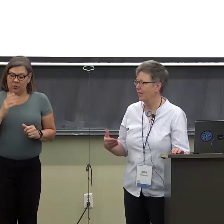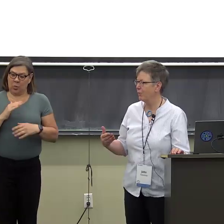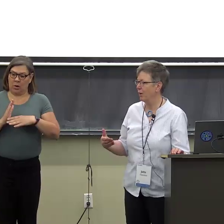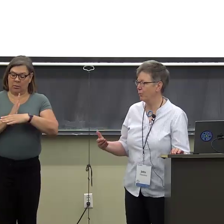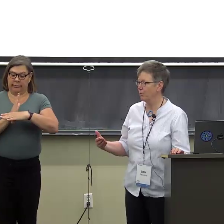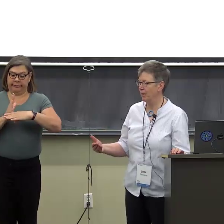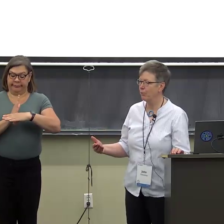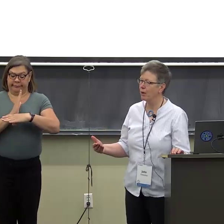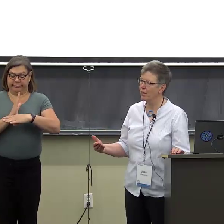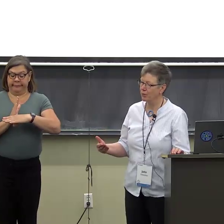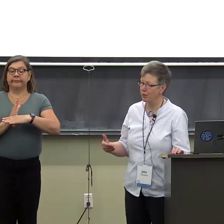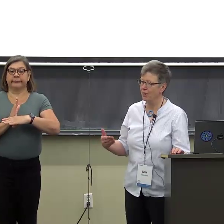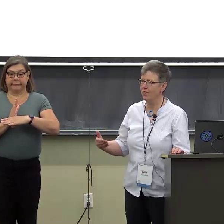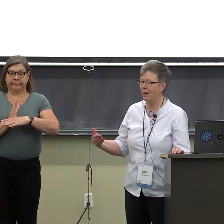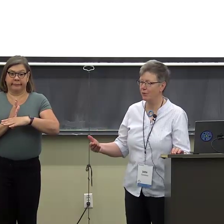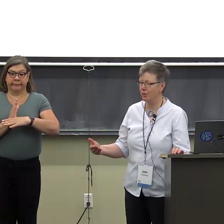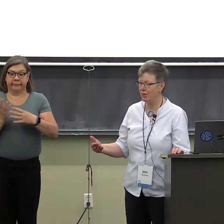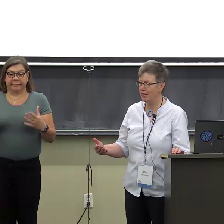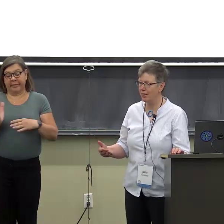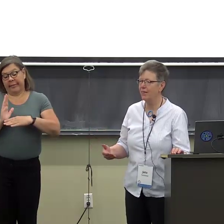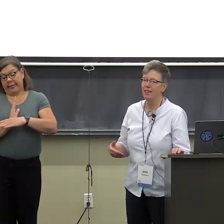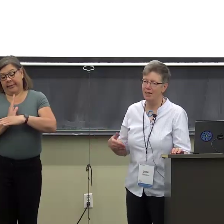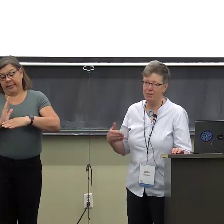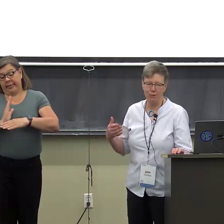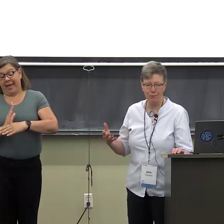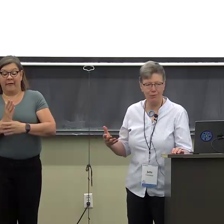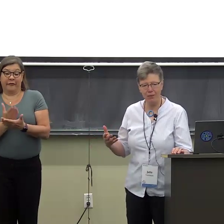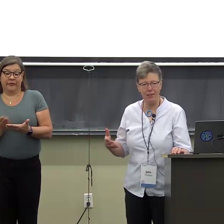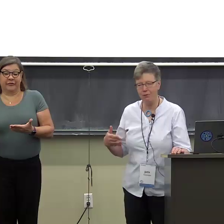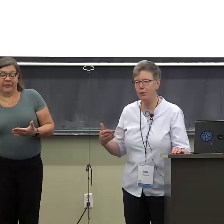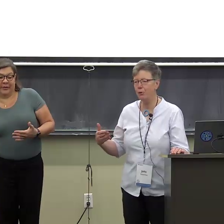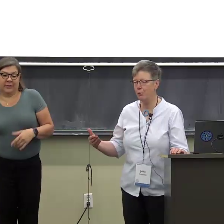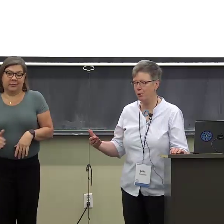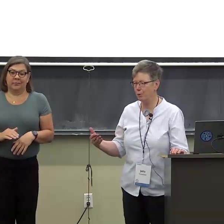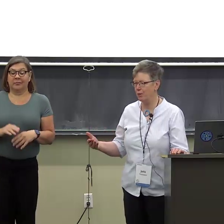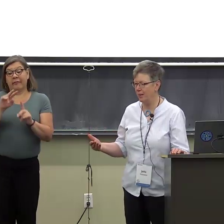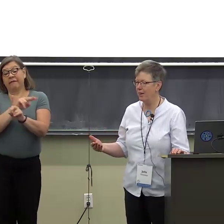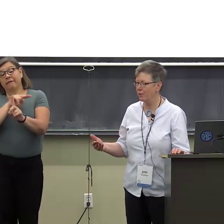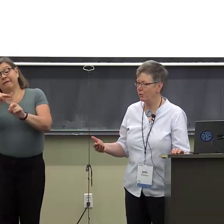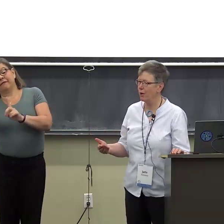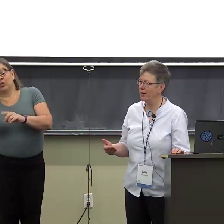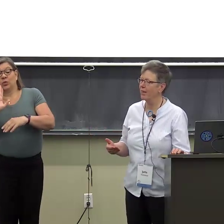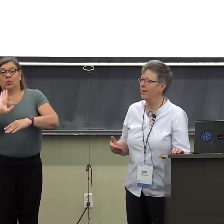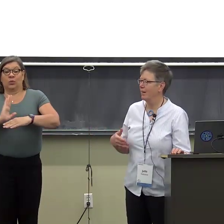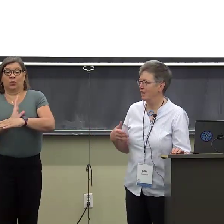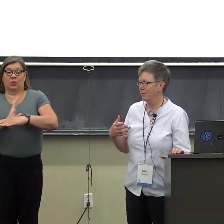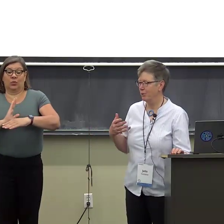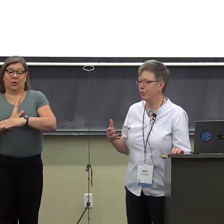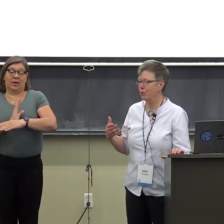average, it will help you become more average. Say the average thing, view the world in the average